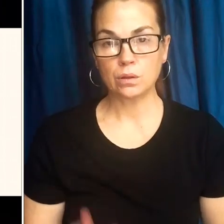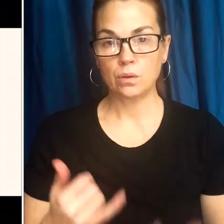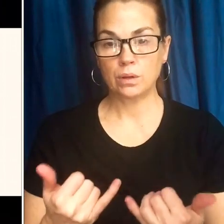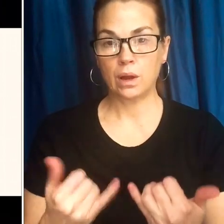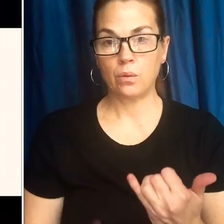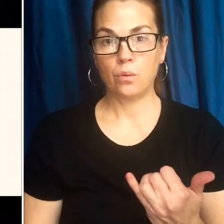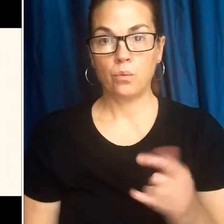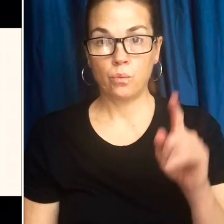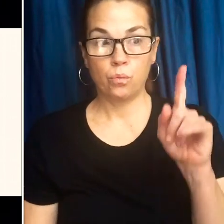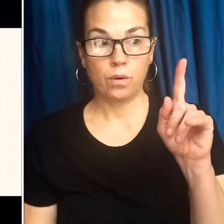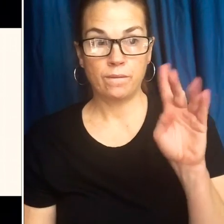0.25.